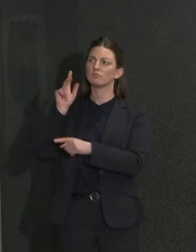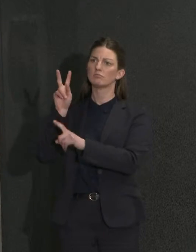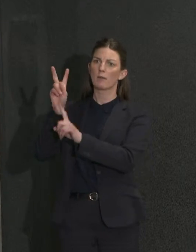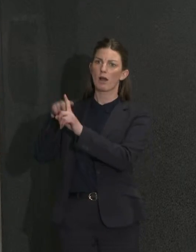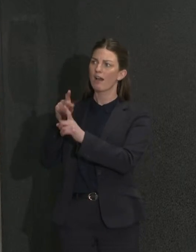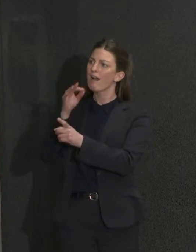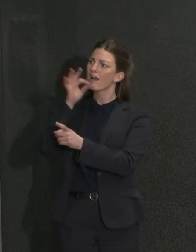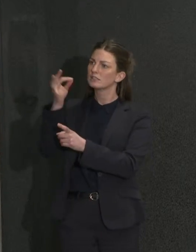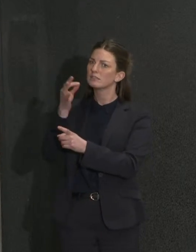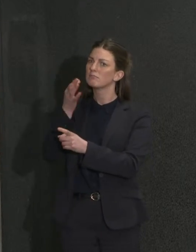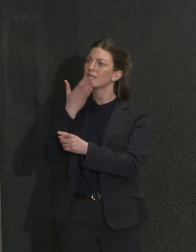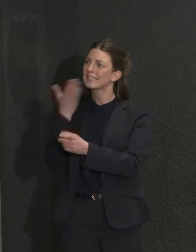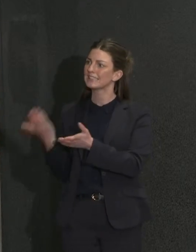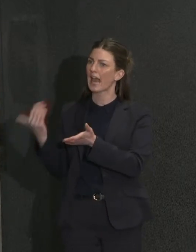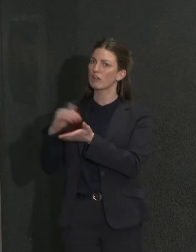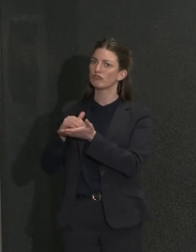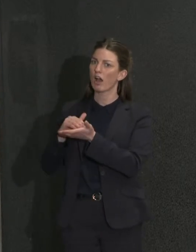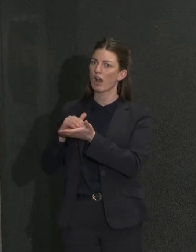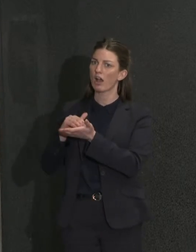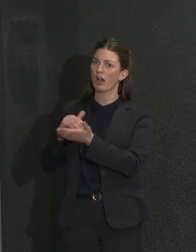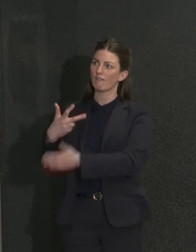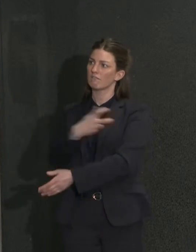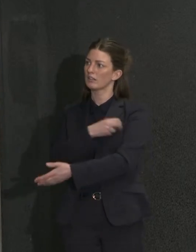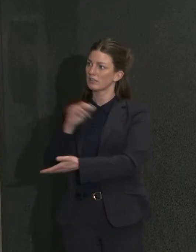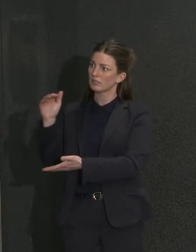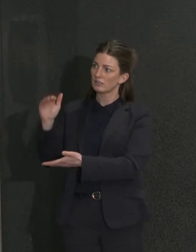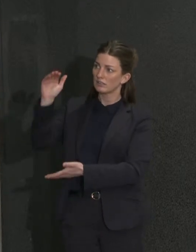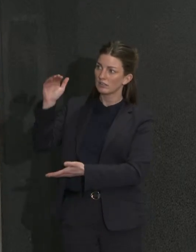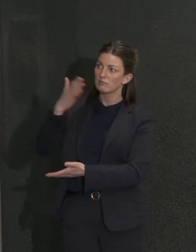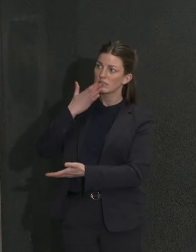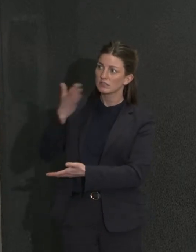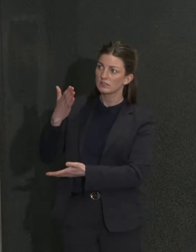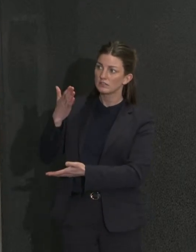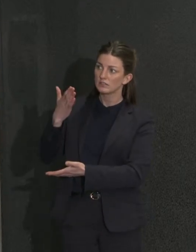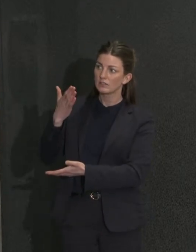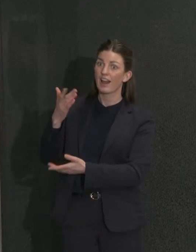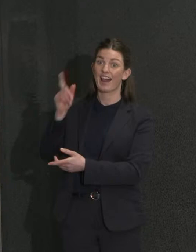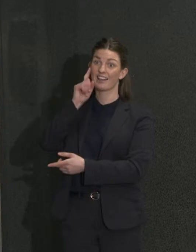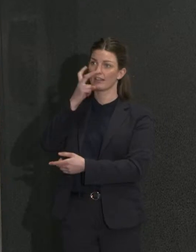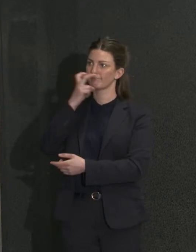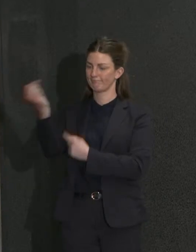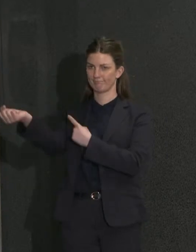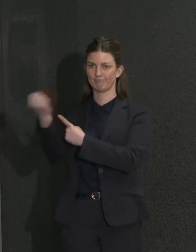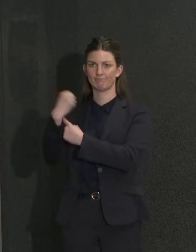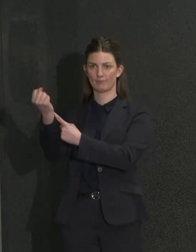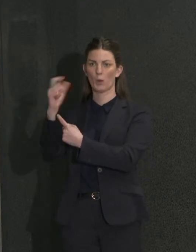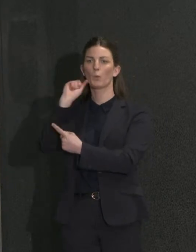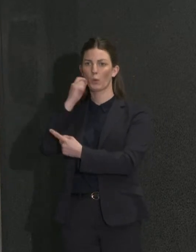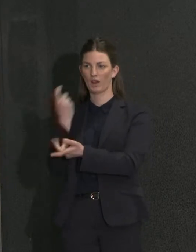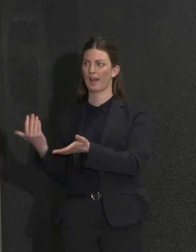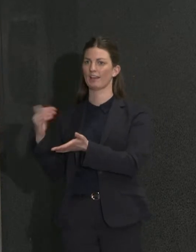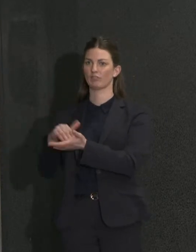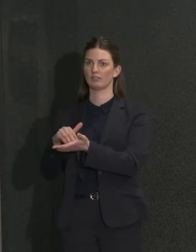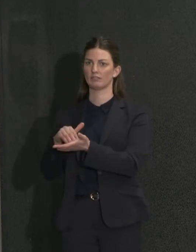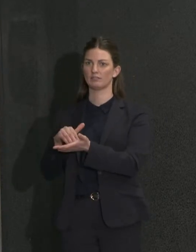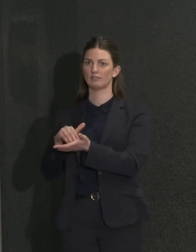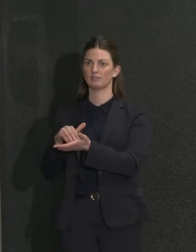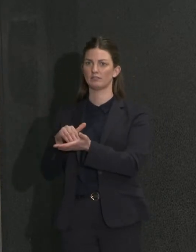level before then, to receive and have it confirmed from the Prime Minister that we will receive just